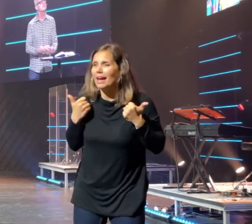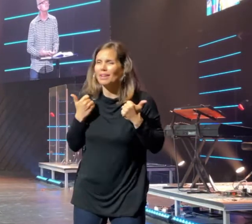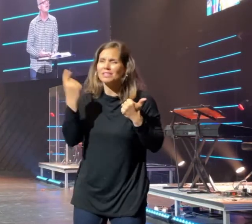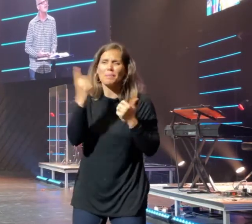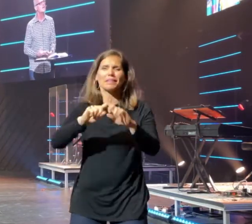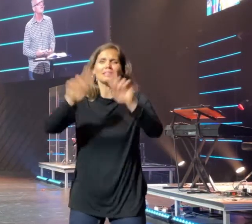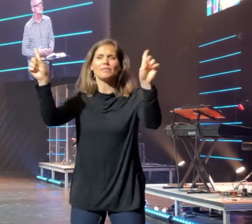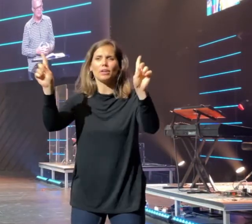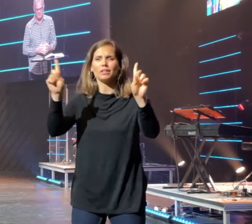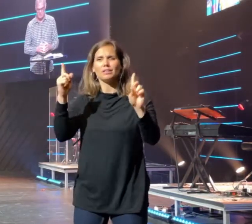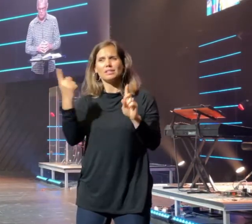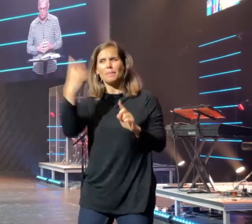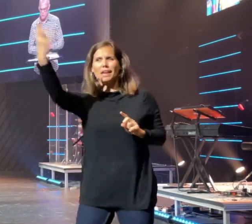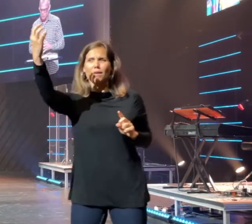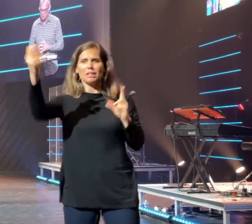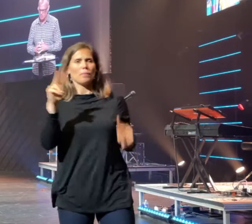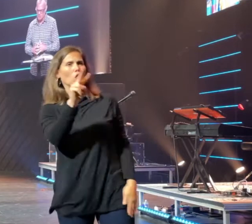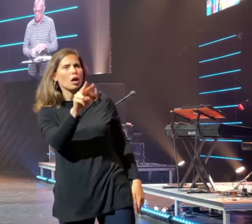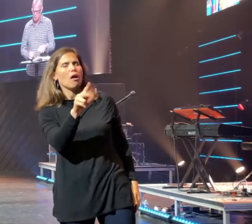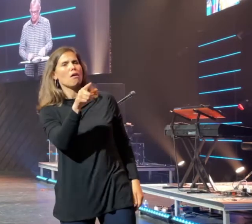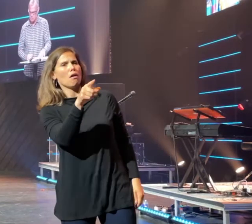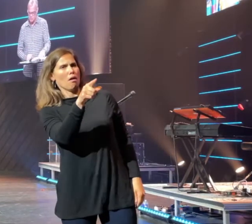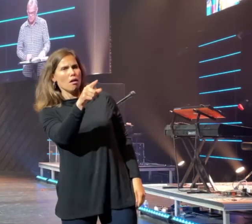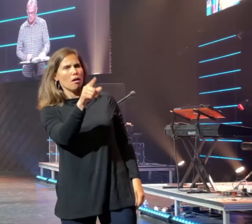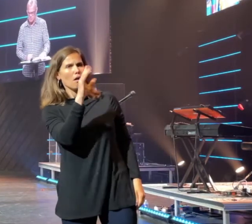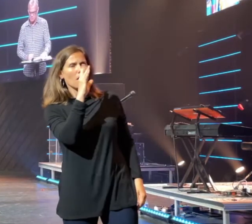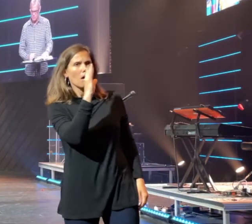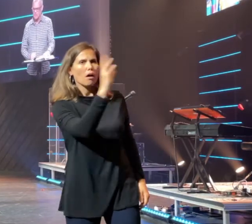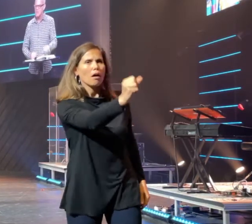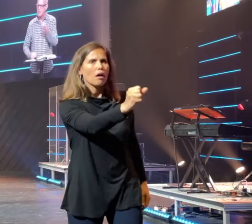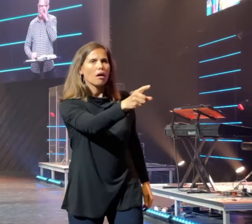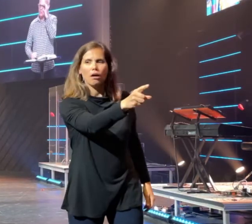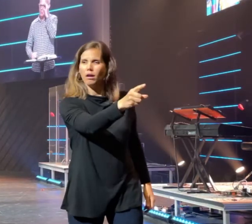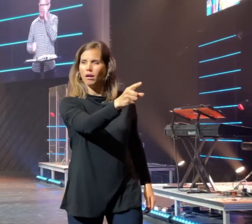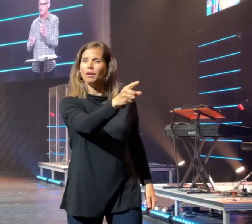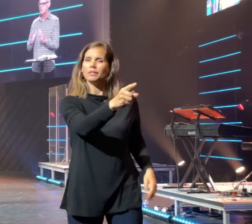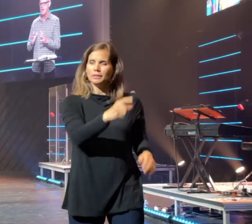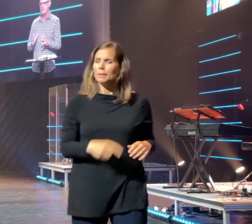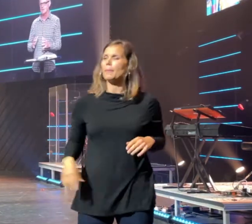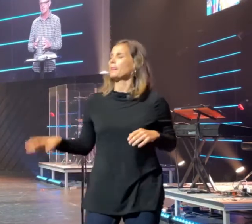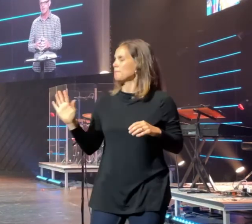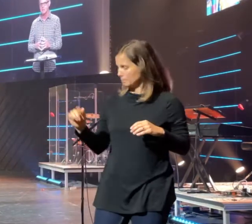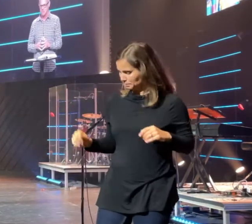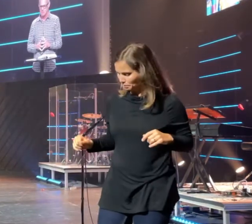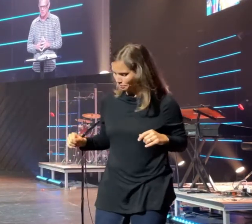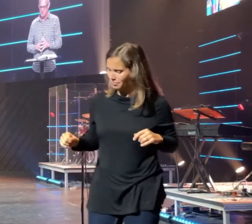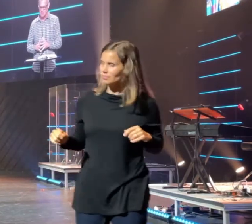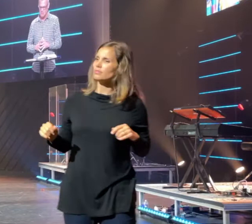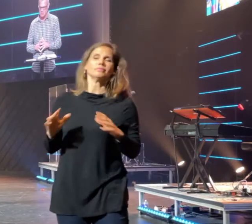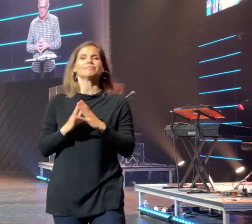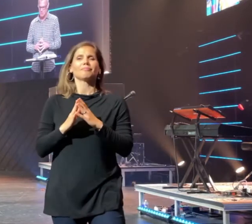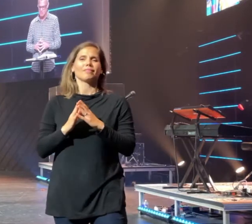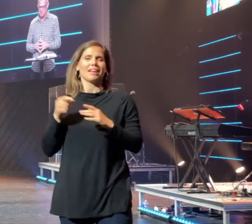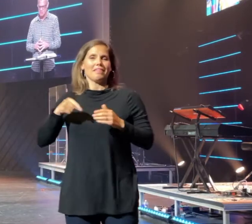that's attractive, something that's true. Okay, that's what we're supposed to be doing. Now, the word reconcile, okay, that's the title